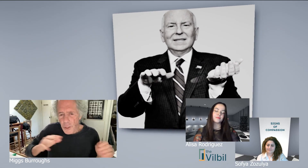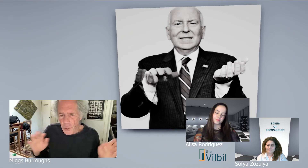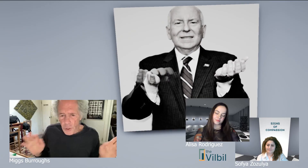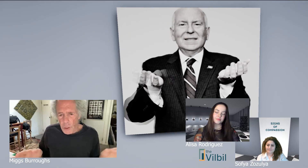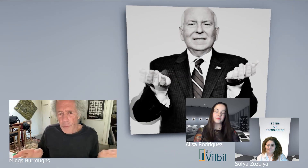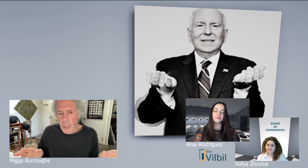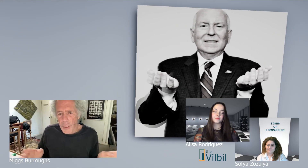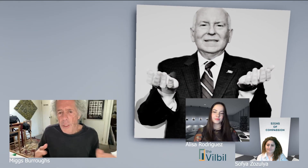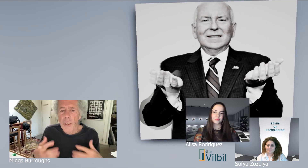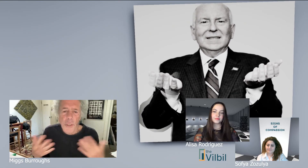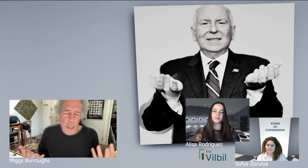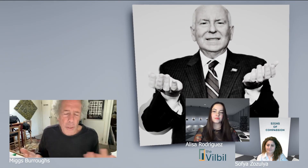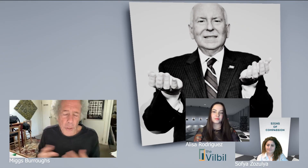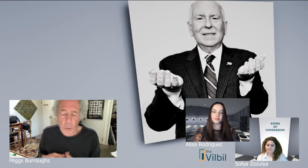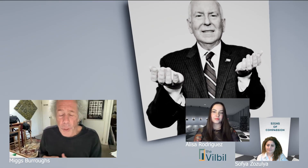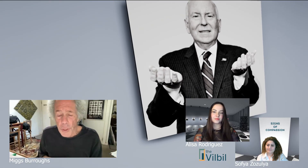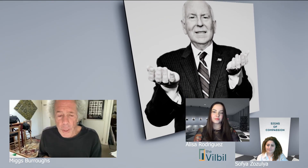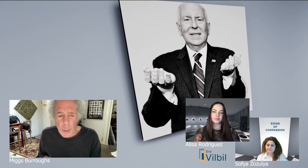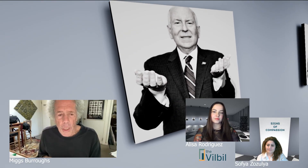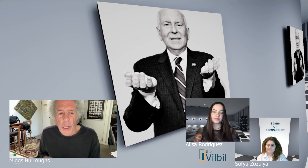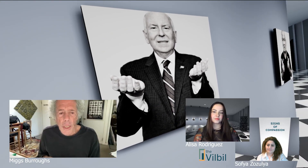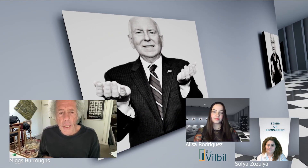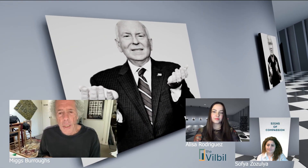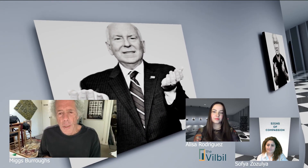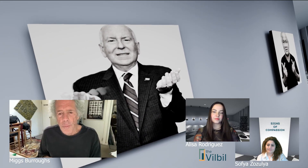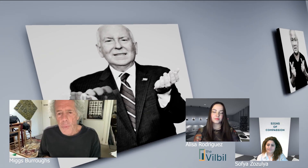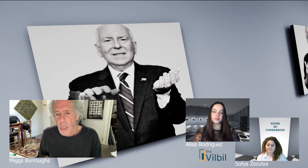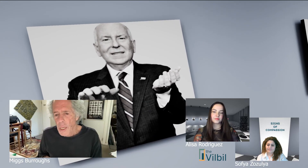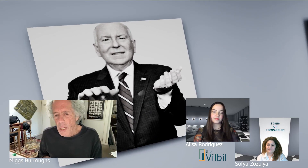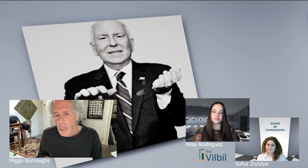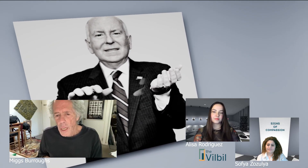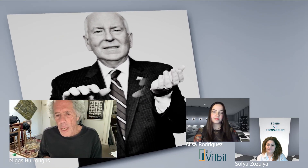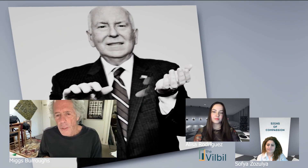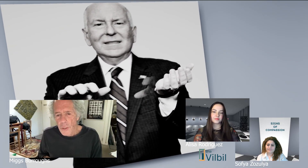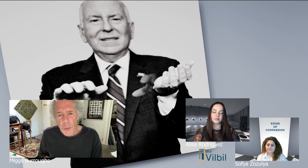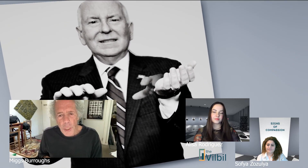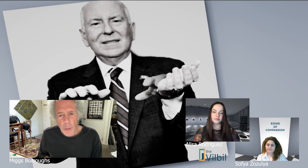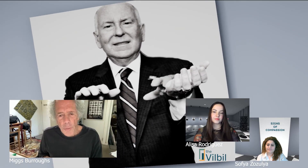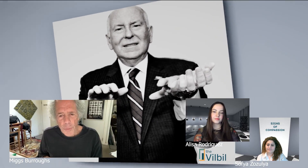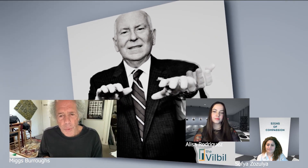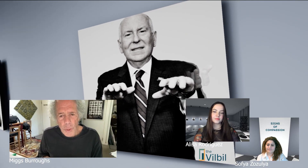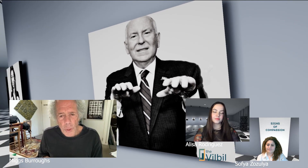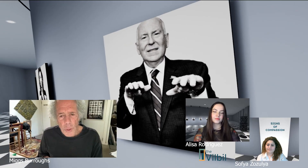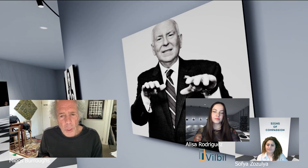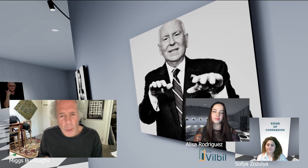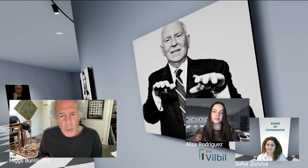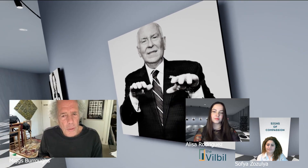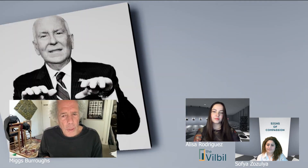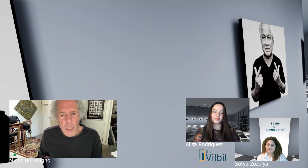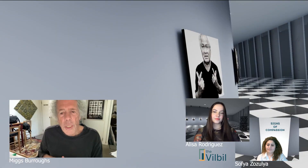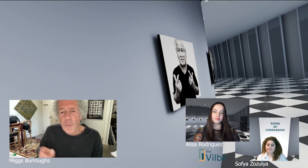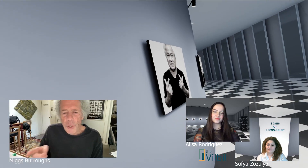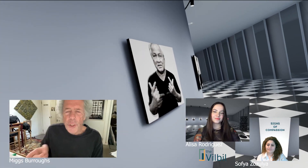Nations is all about accessibility. And so he came up with this. He had just